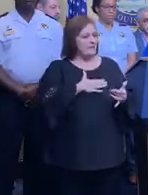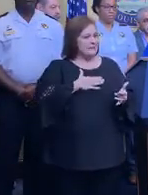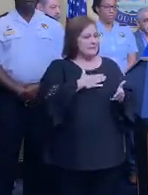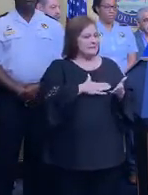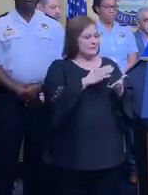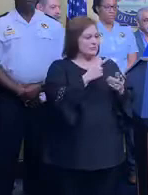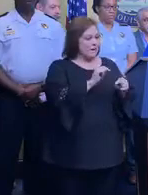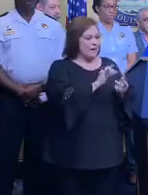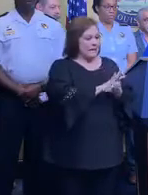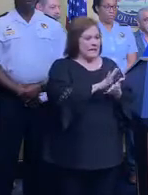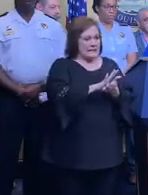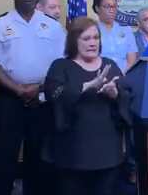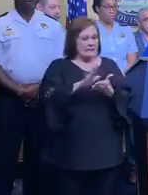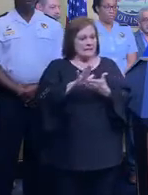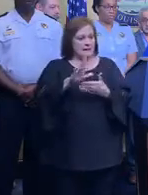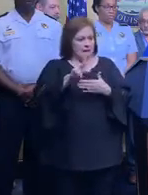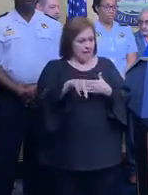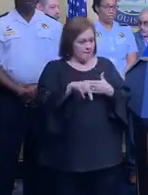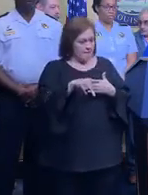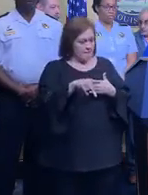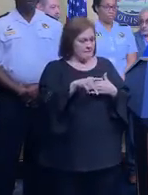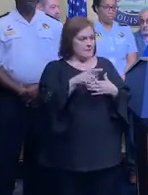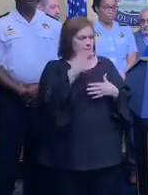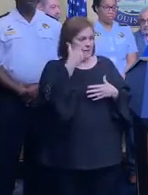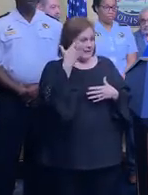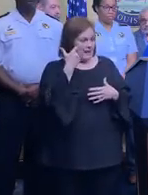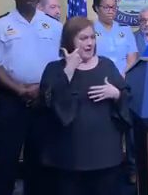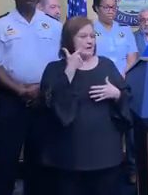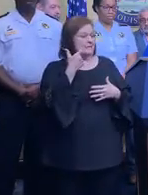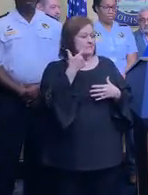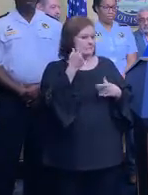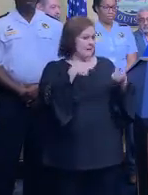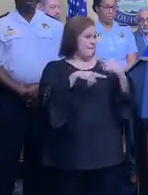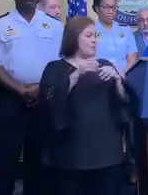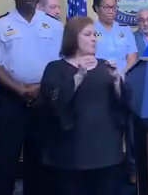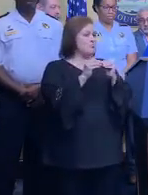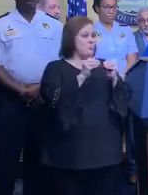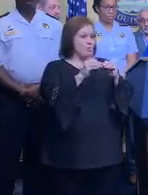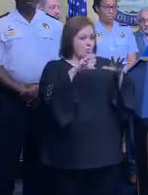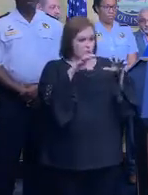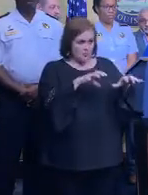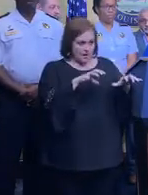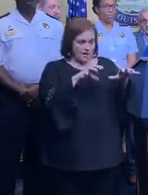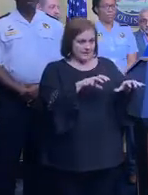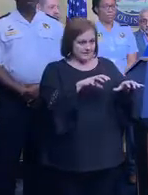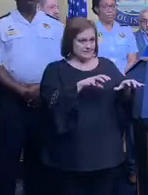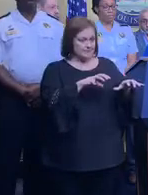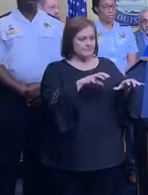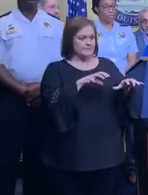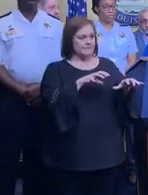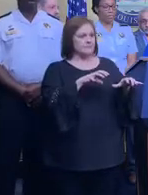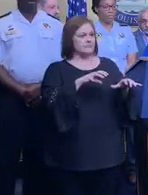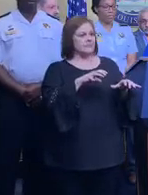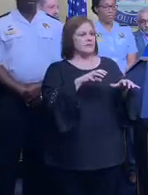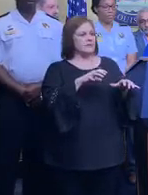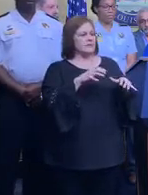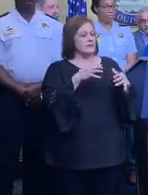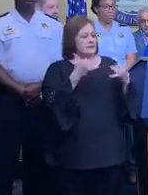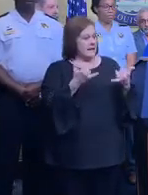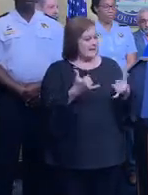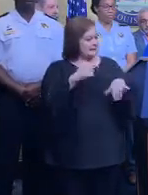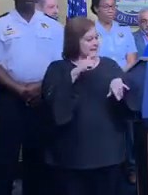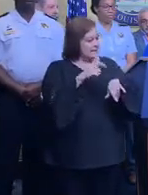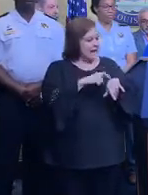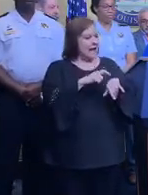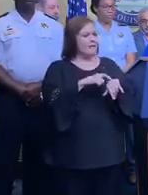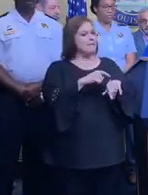post-flooding from this morning if possible, with more rain in store for the city of New Orleans. This is the time